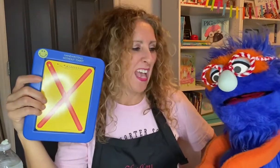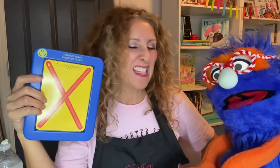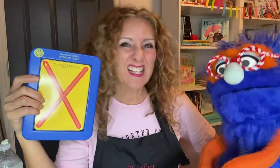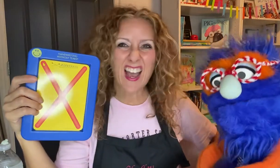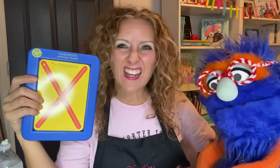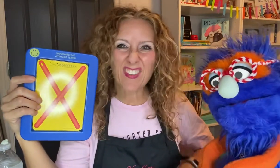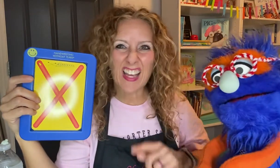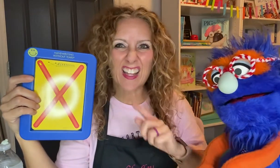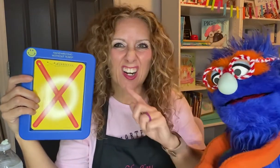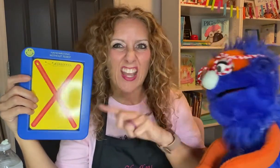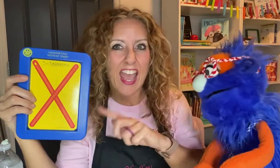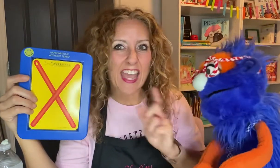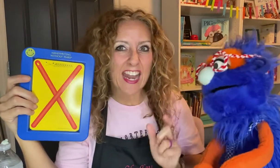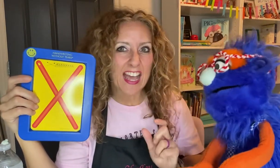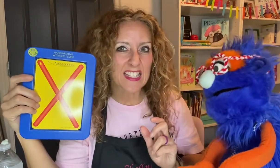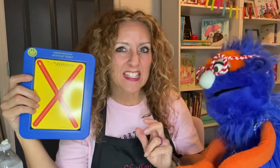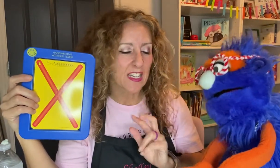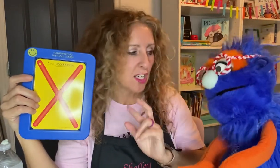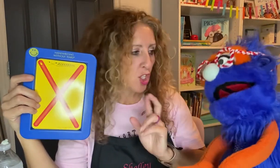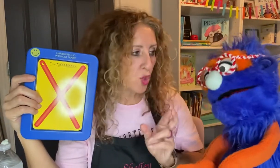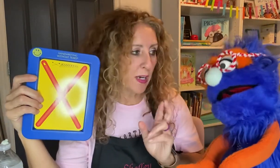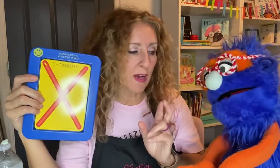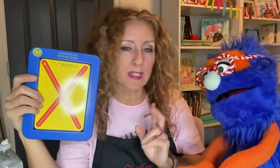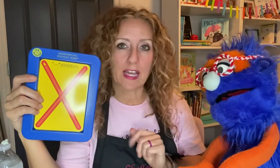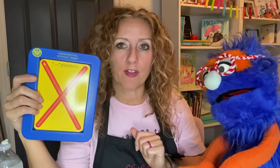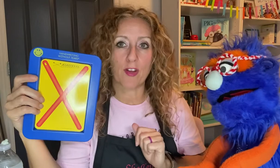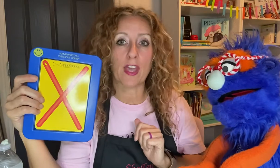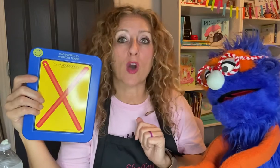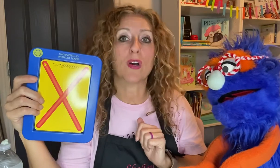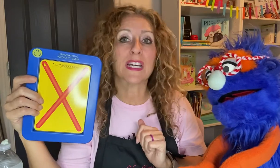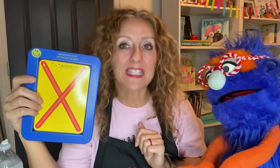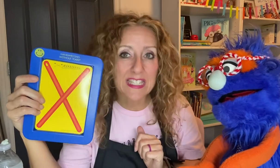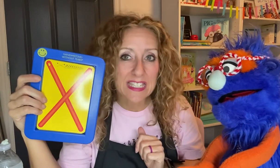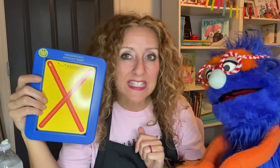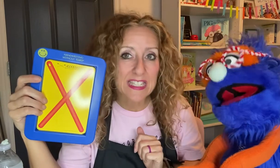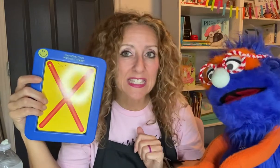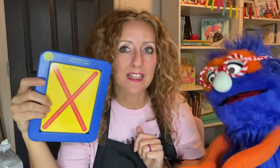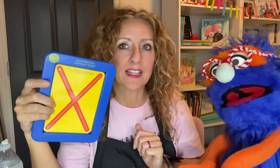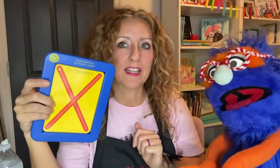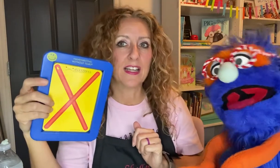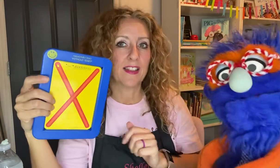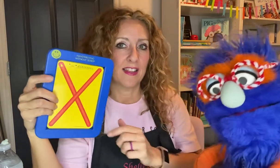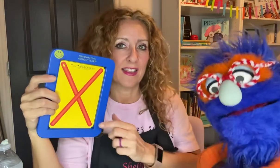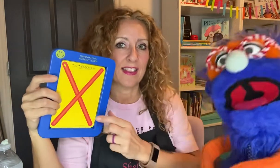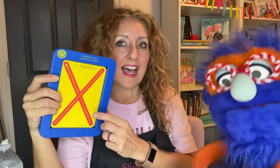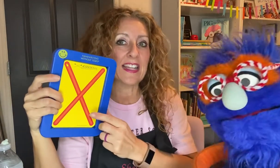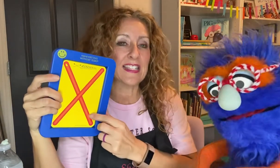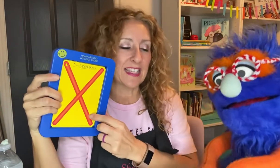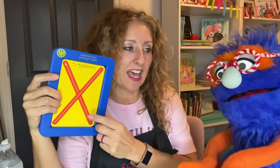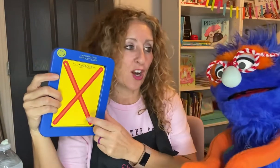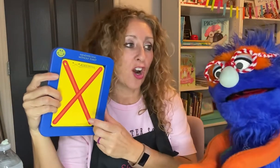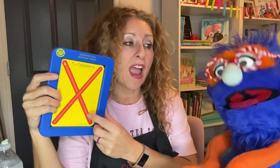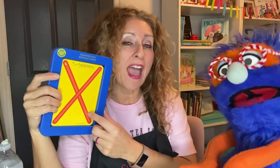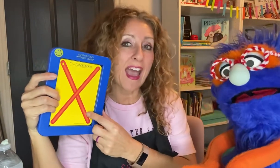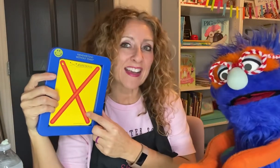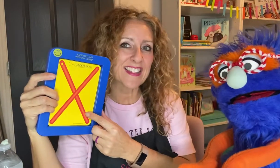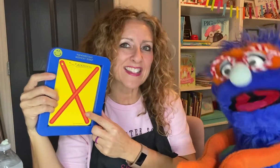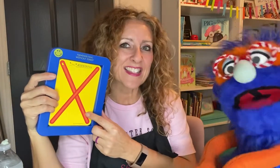Kind of like letter K and S joined up together and they go X. Oh yeah. That's letter X. That's